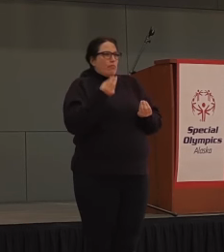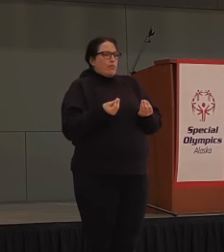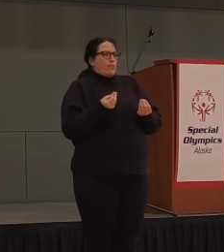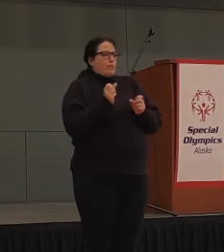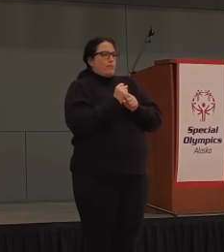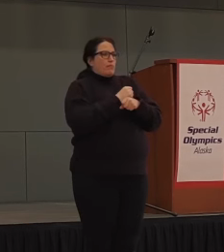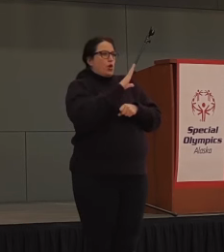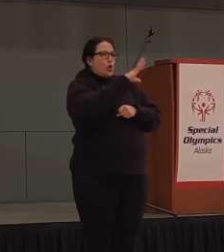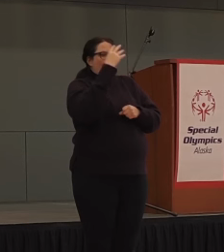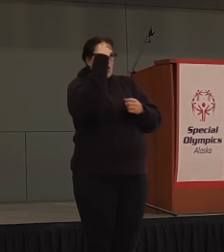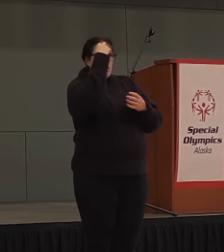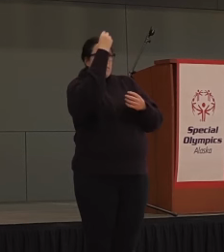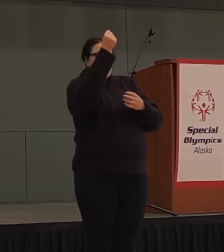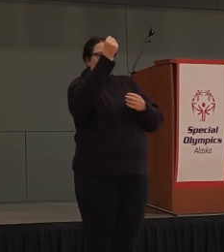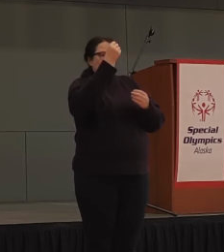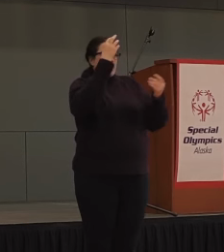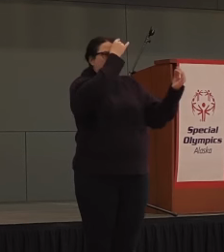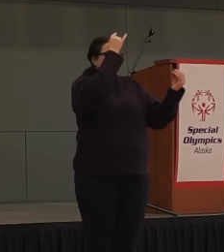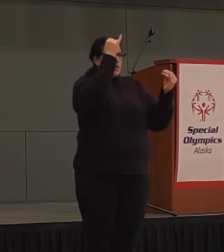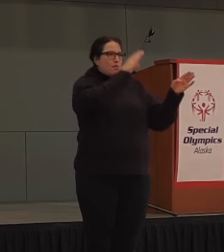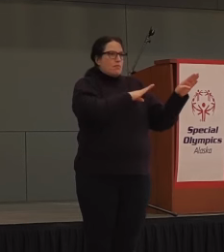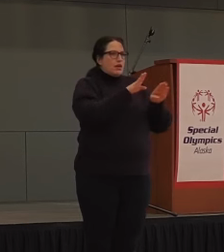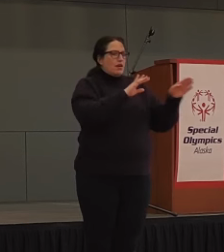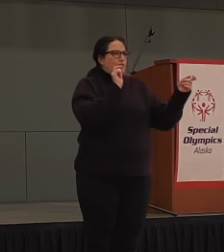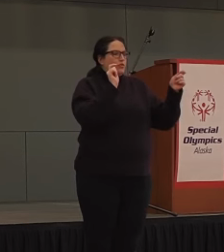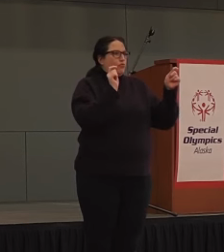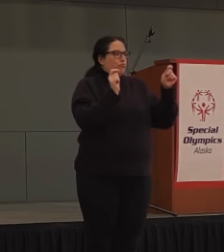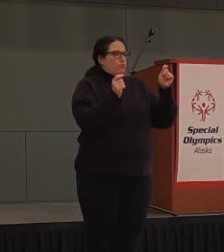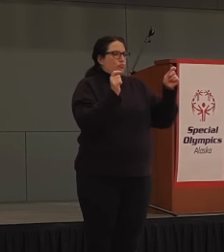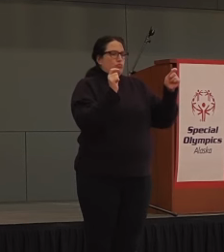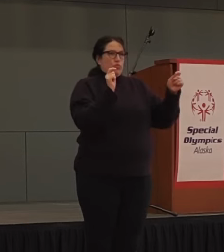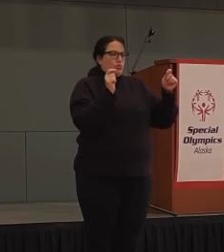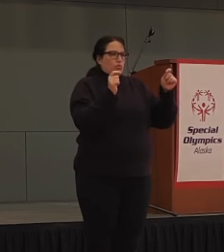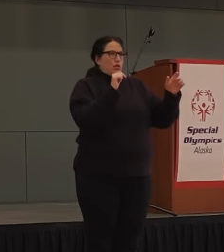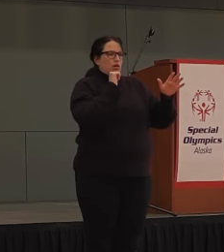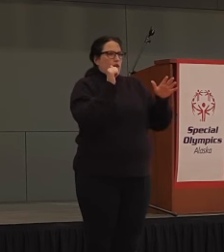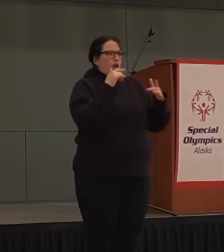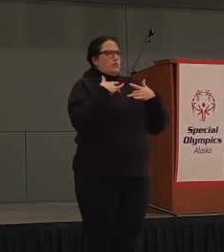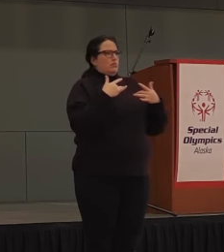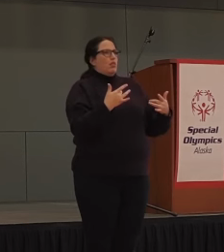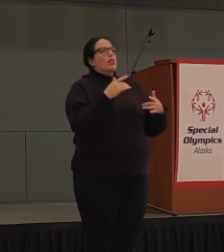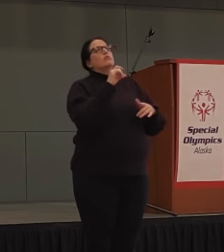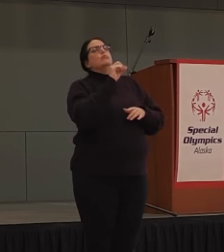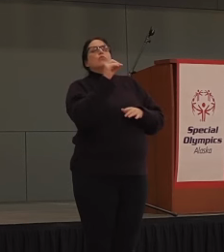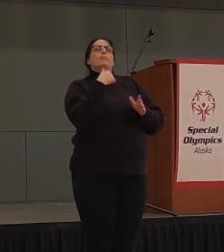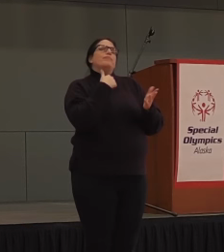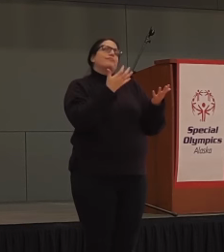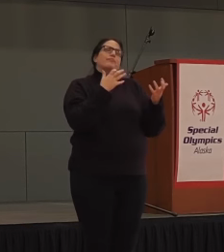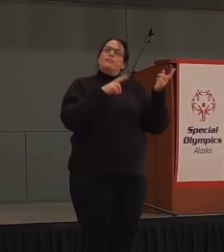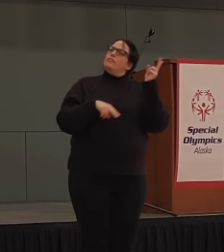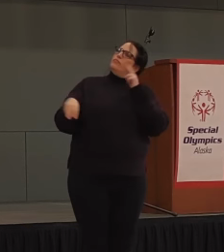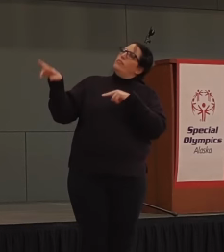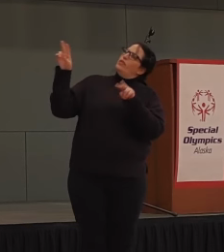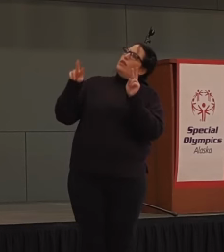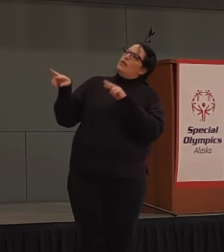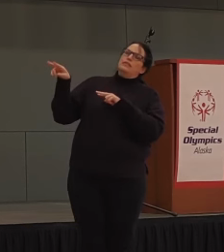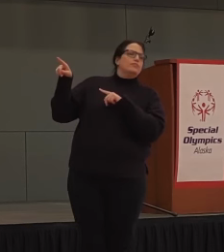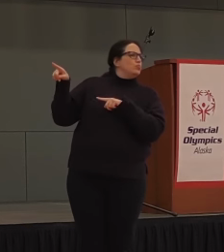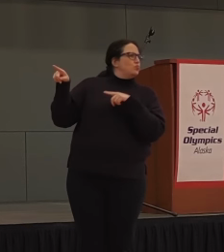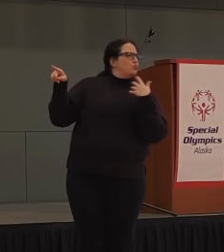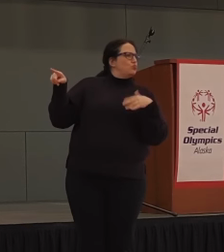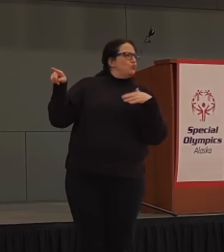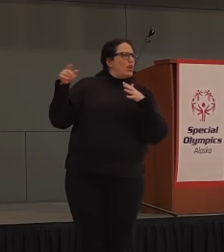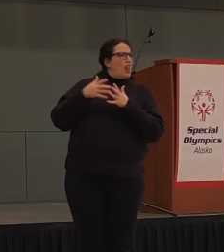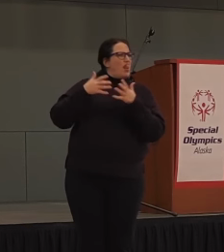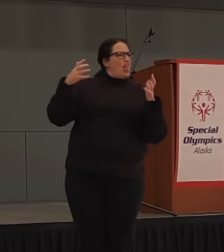memory, thinking, and behavior. So I look at that and I say, okay, so that's a lot of